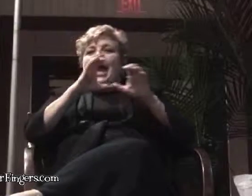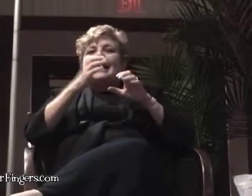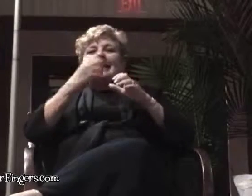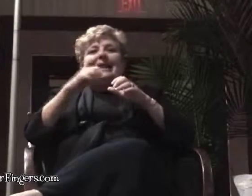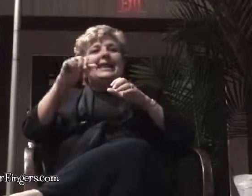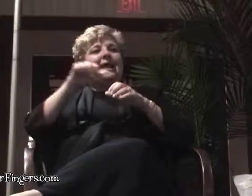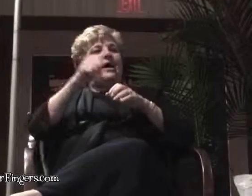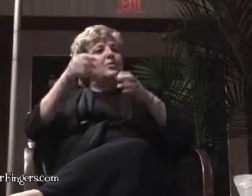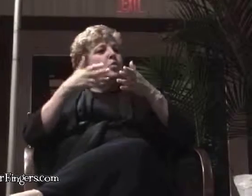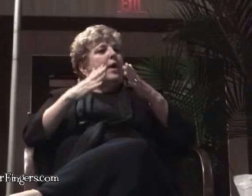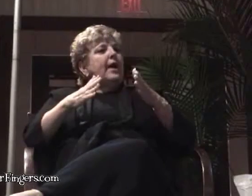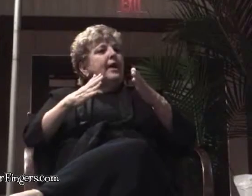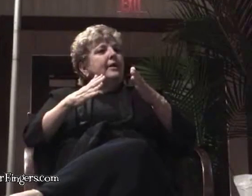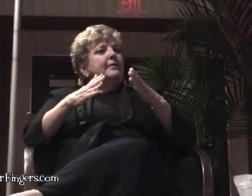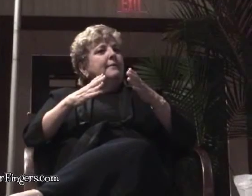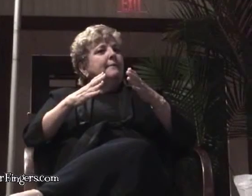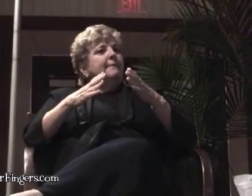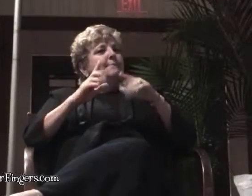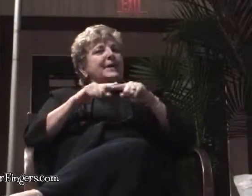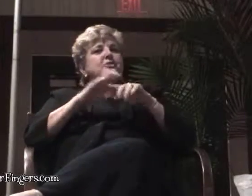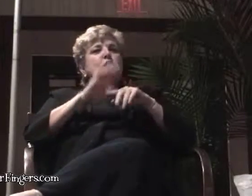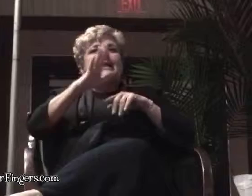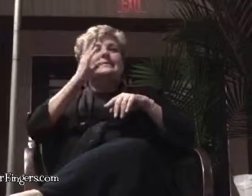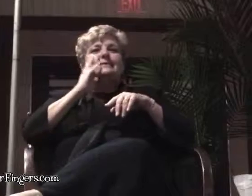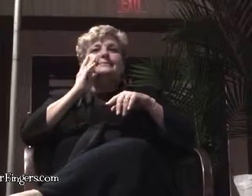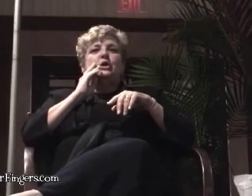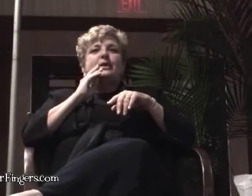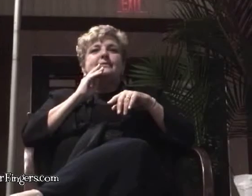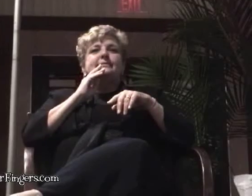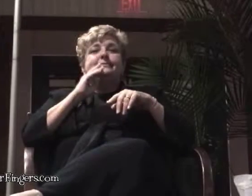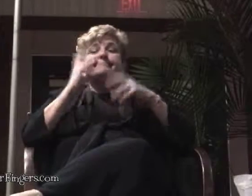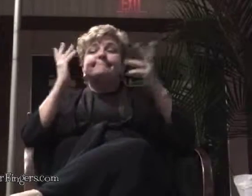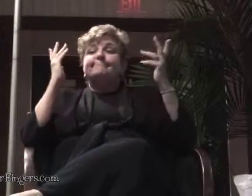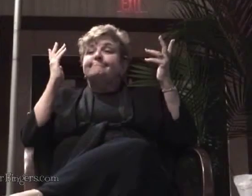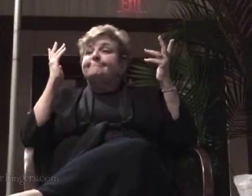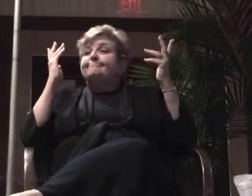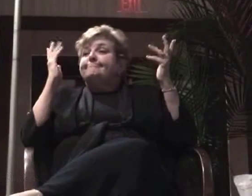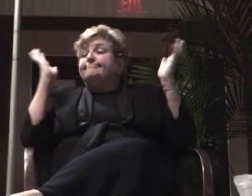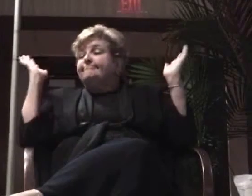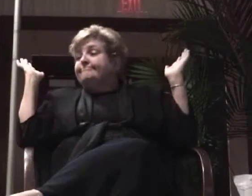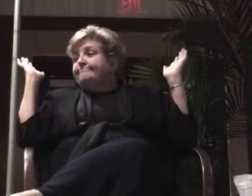experience, real or imagined. So I got to love my dad.